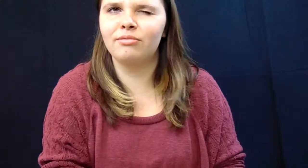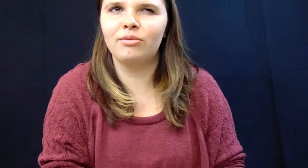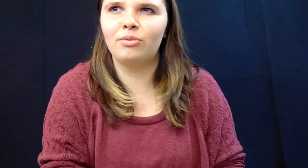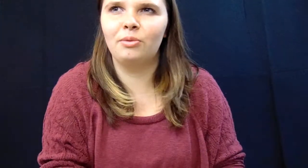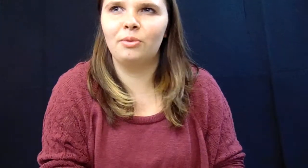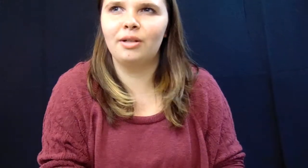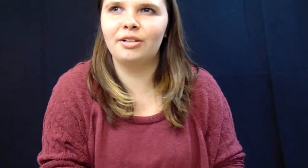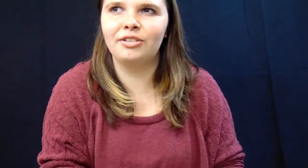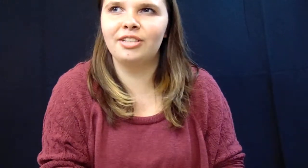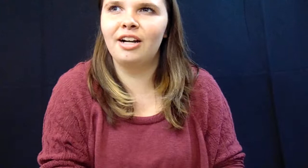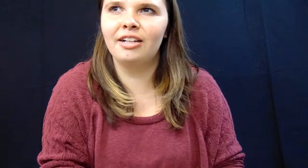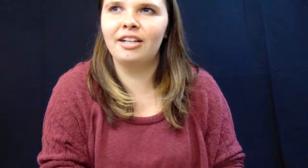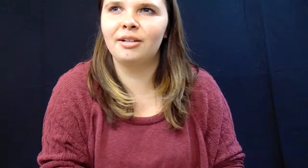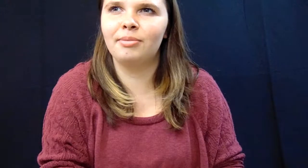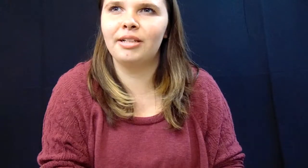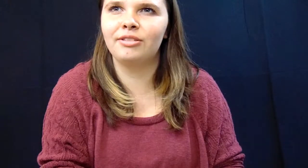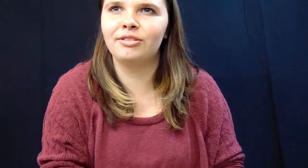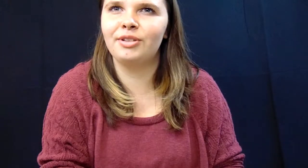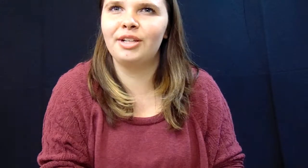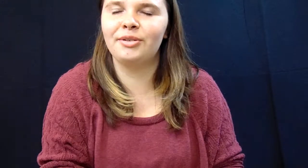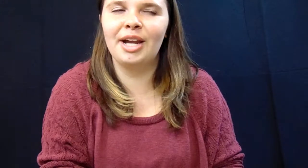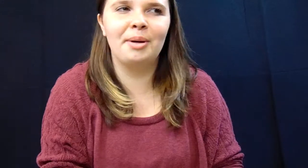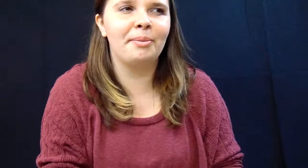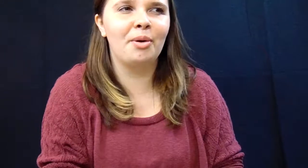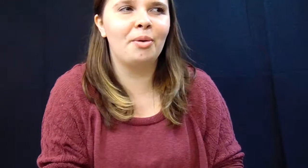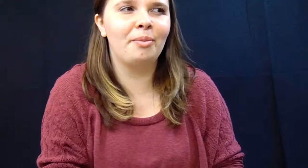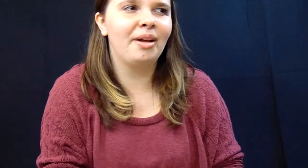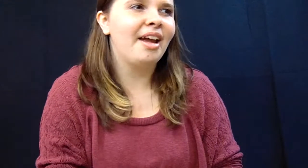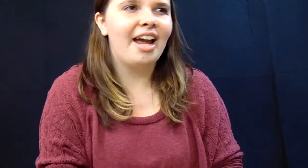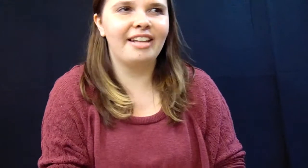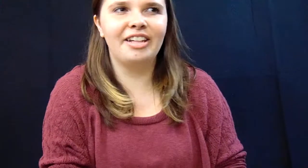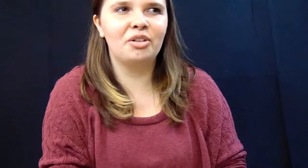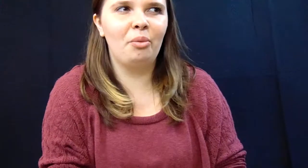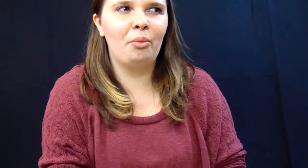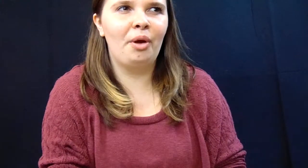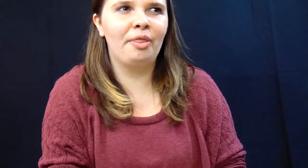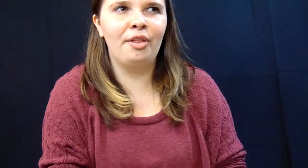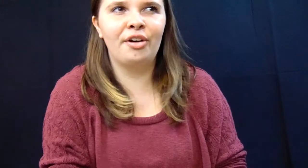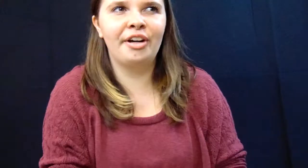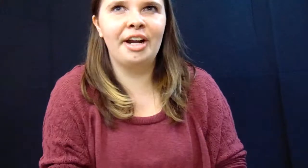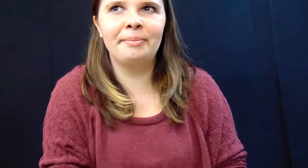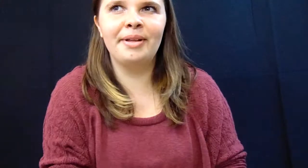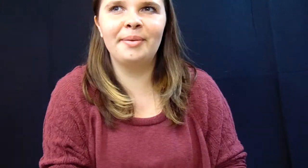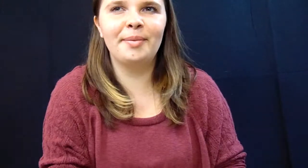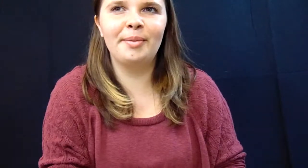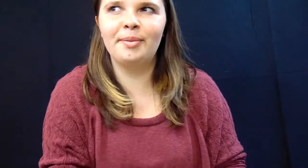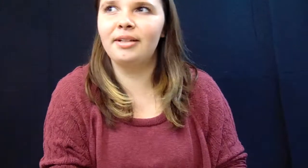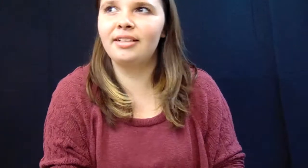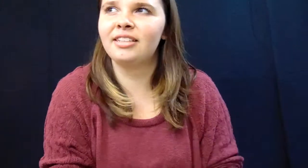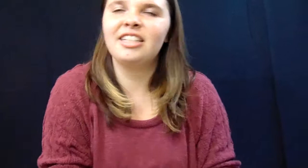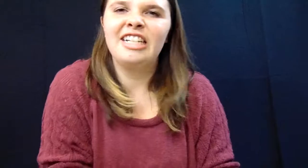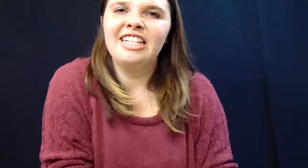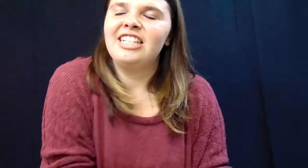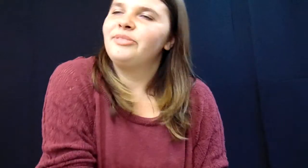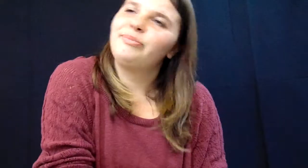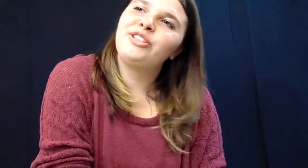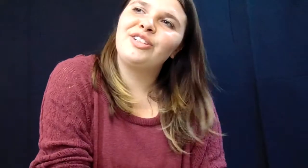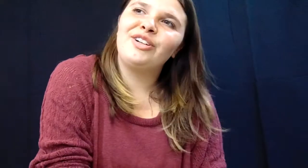what are you talking about you came home at like 1 30 and blah blah blah blah so